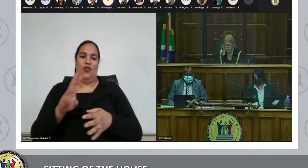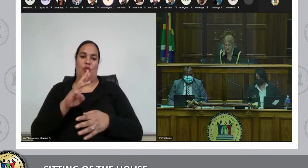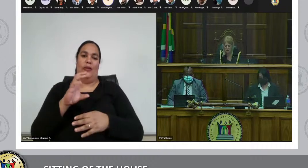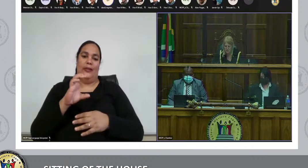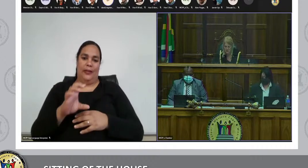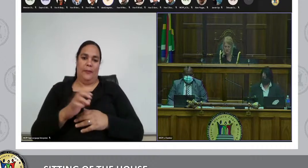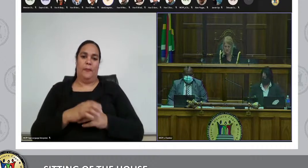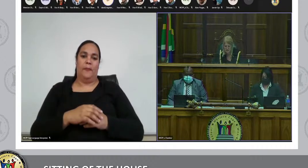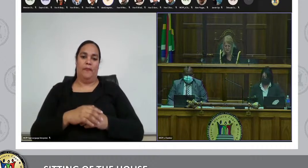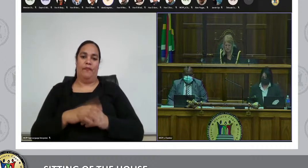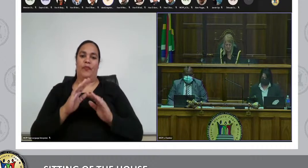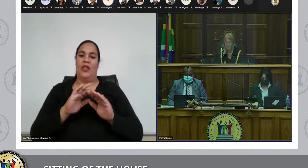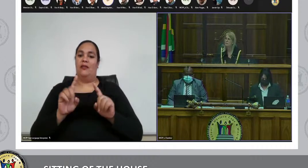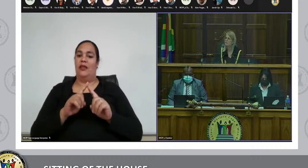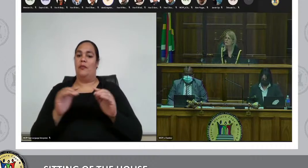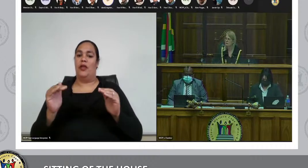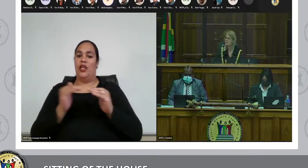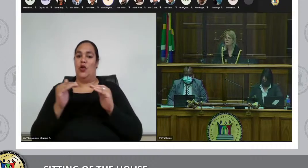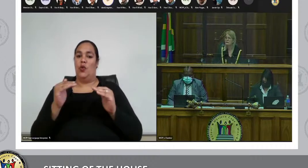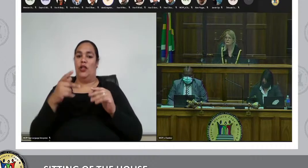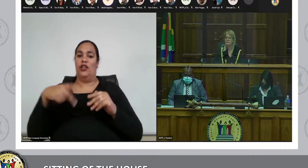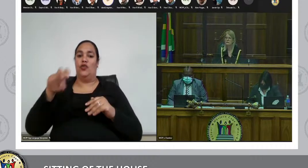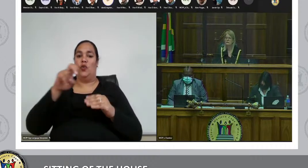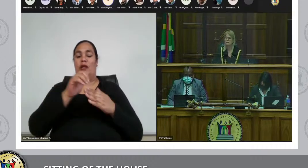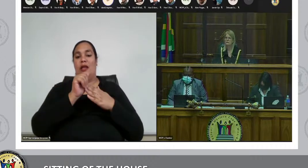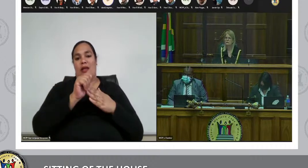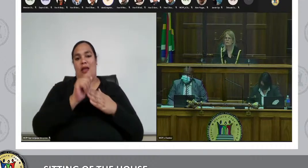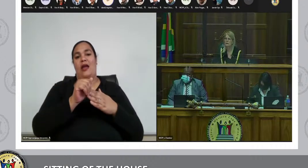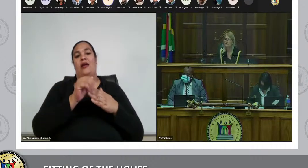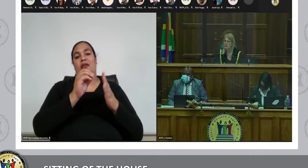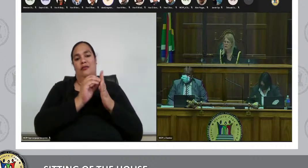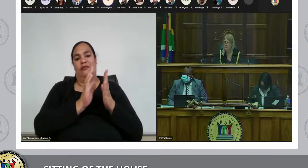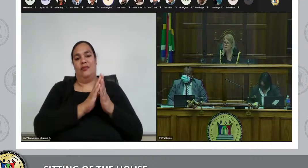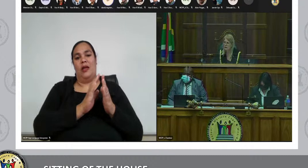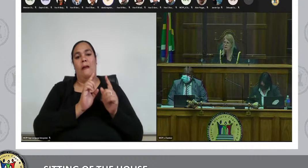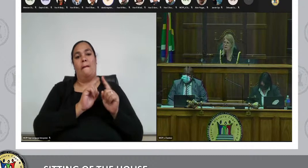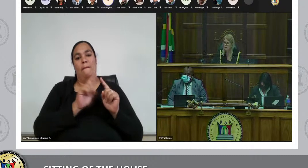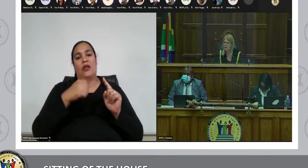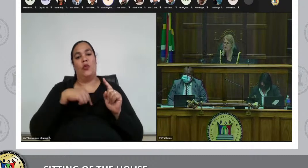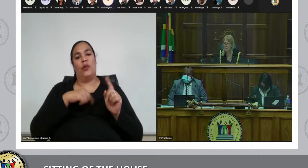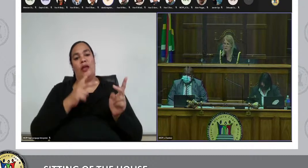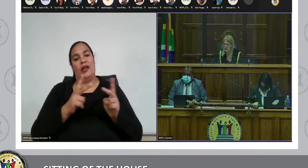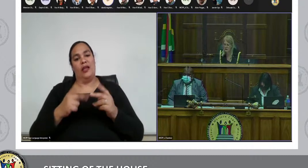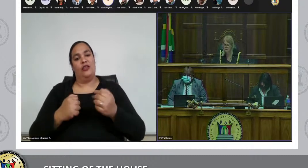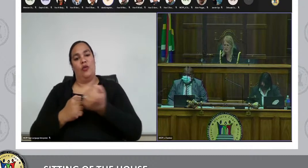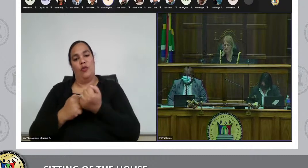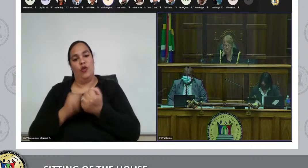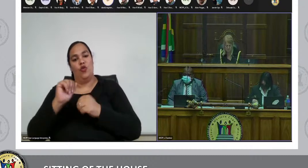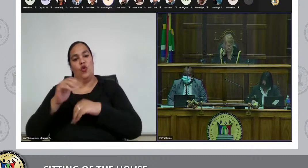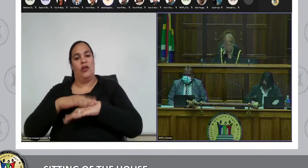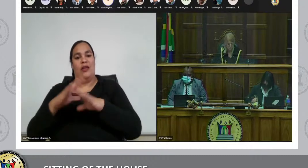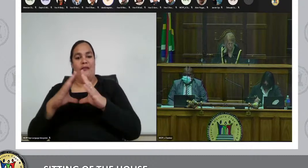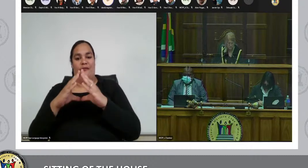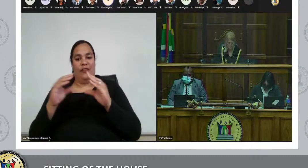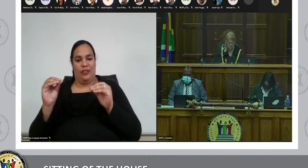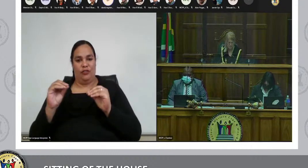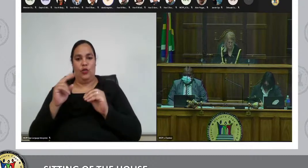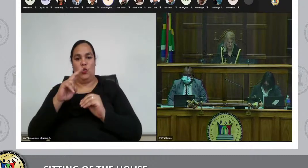Cape. Equally, the question of tourism guides was raised. We again supported